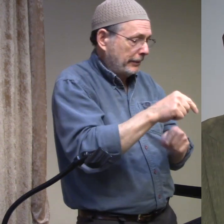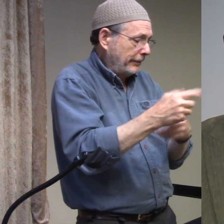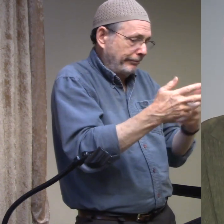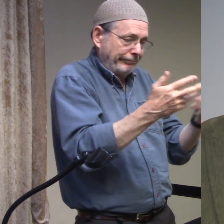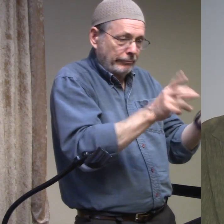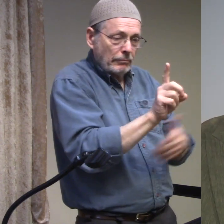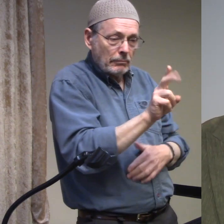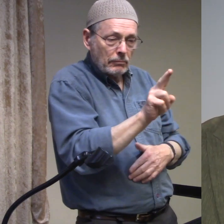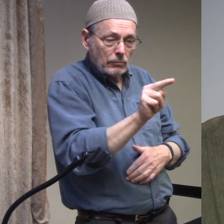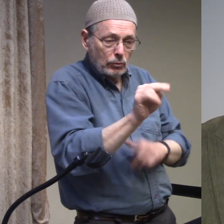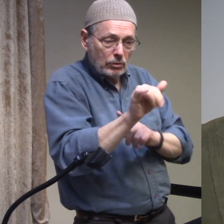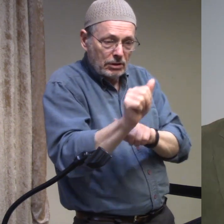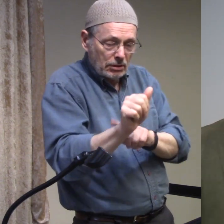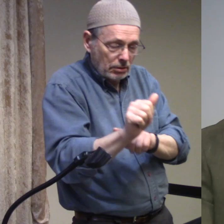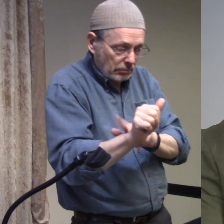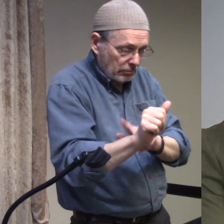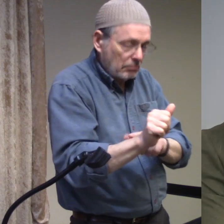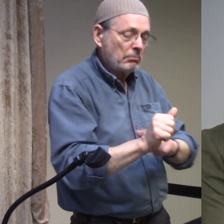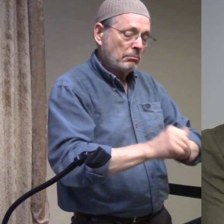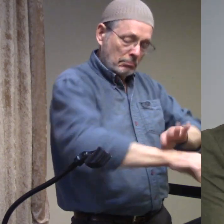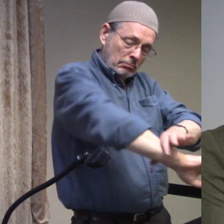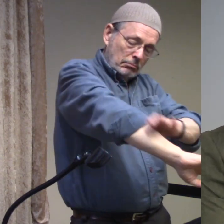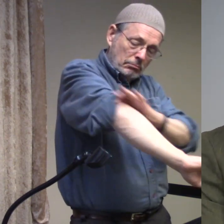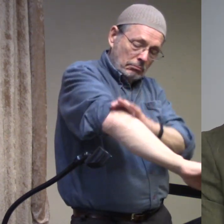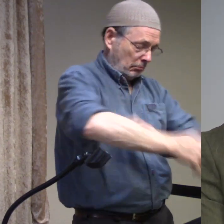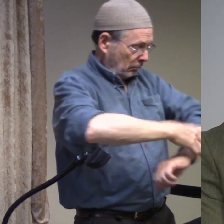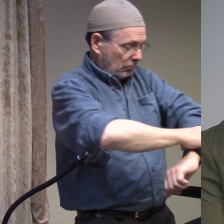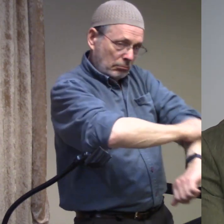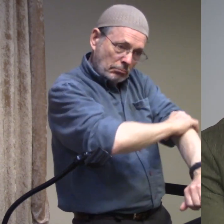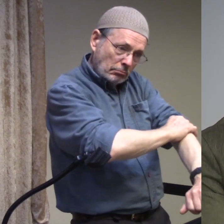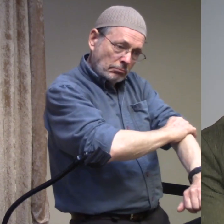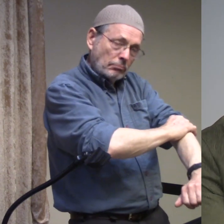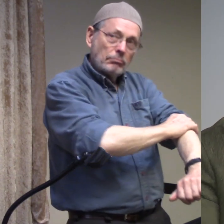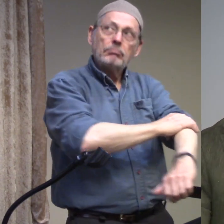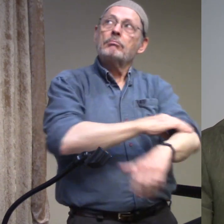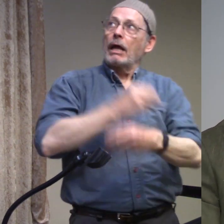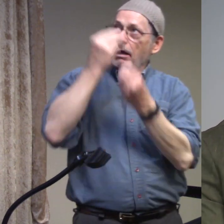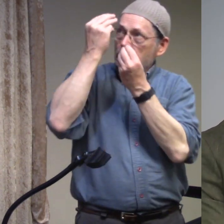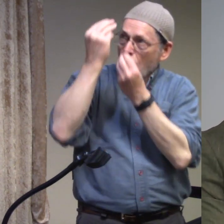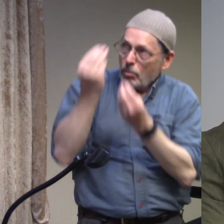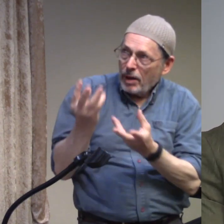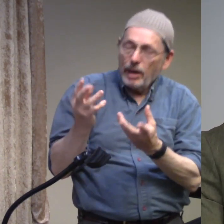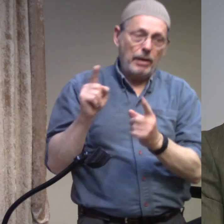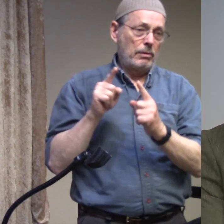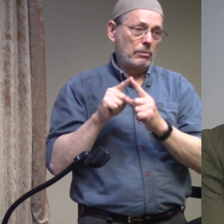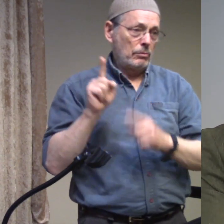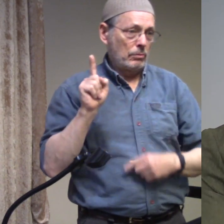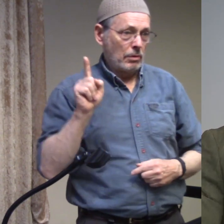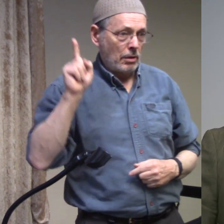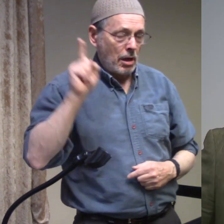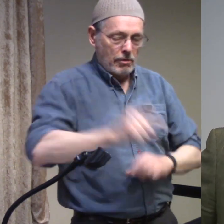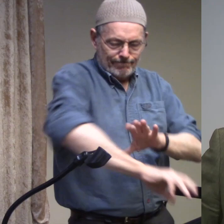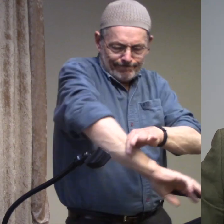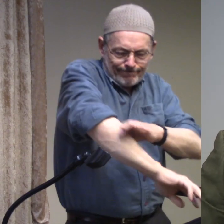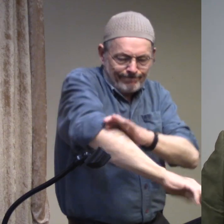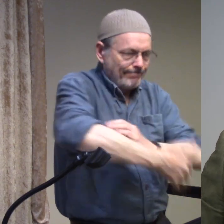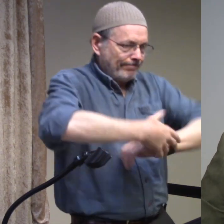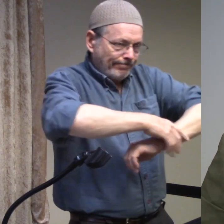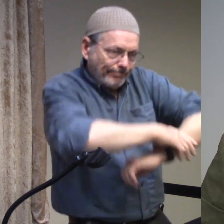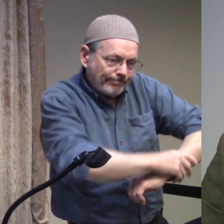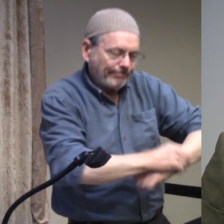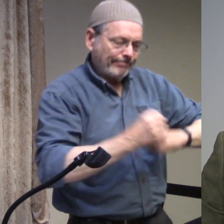world. And roll up your sleeves in the obedience of Allah. Roll up your sleeves